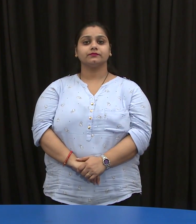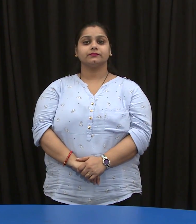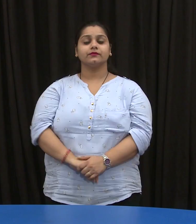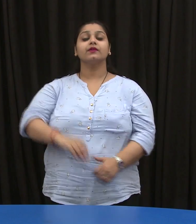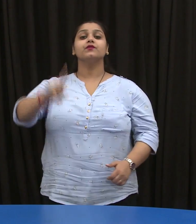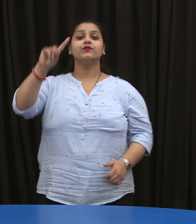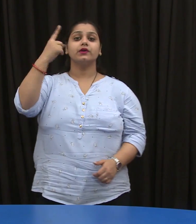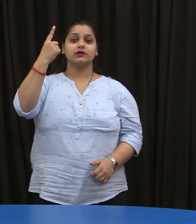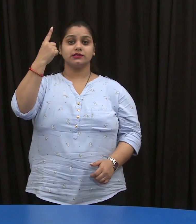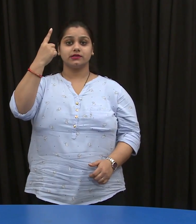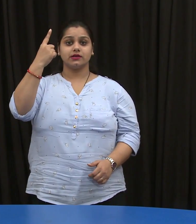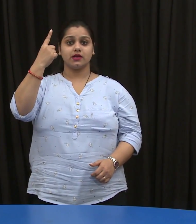First, Index